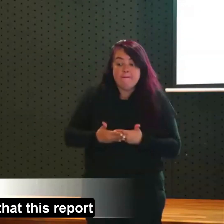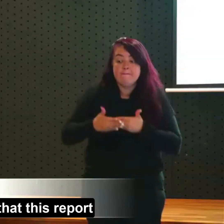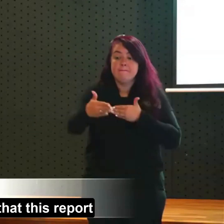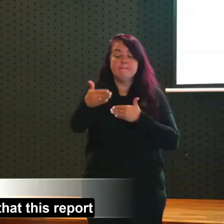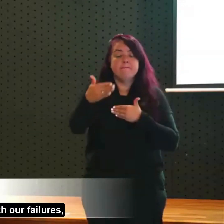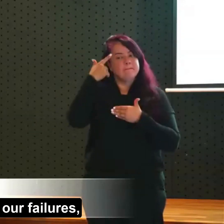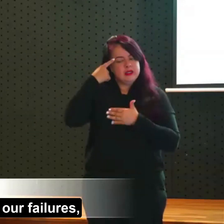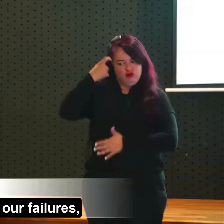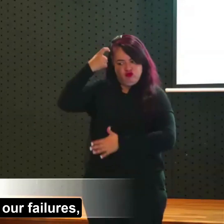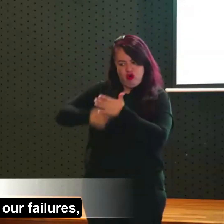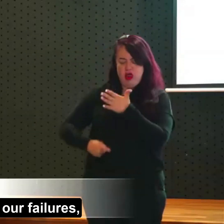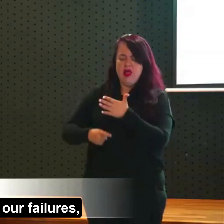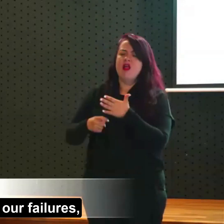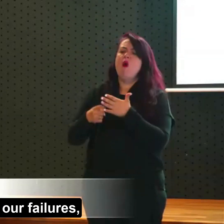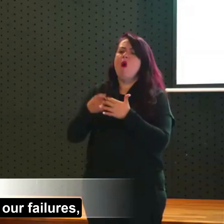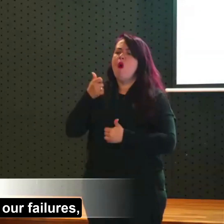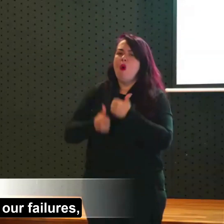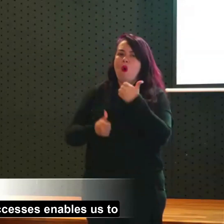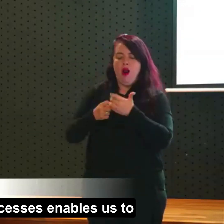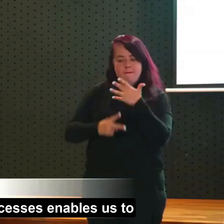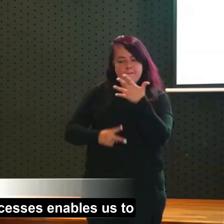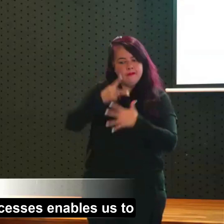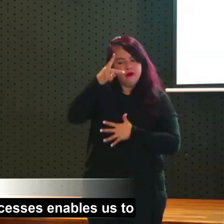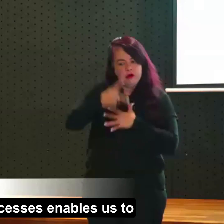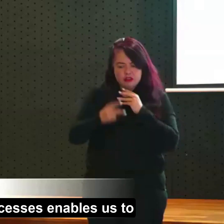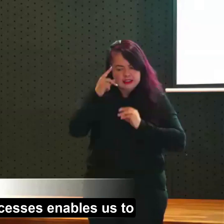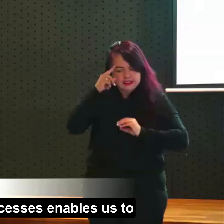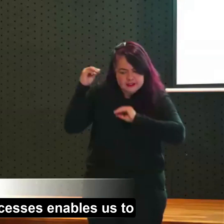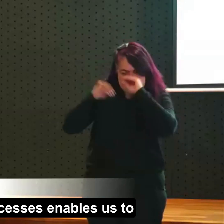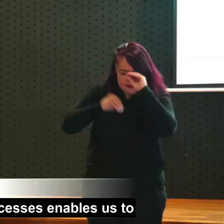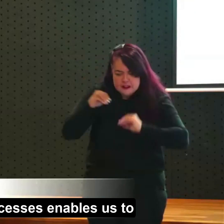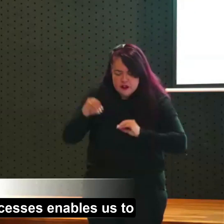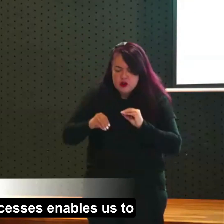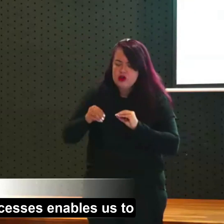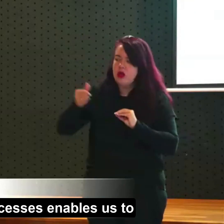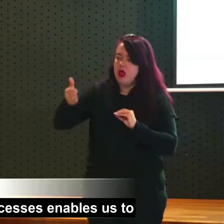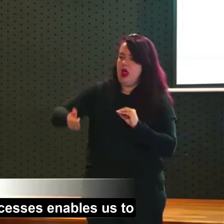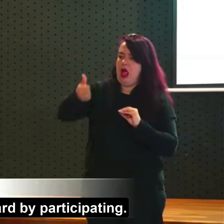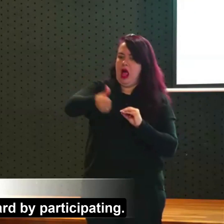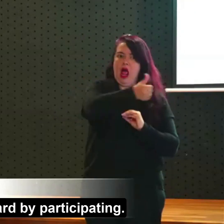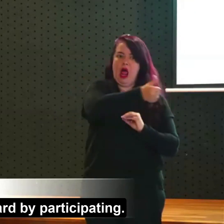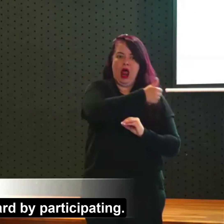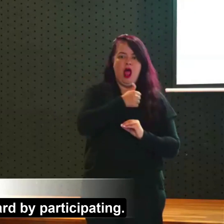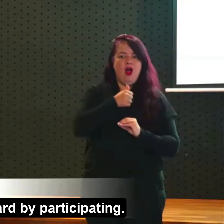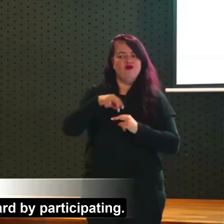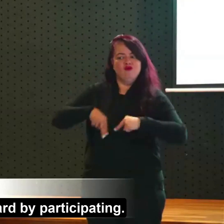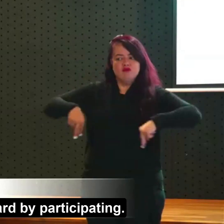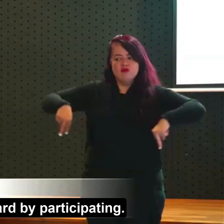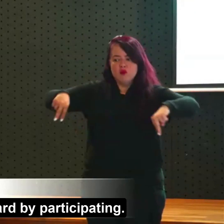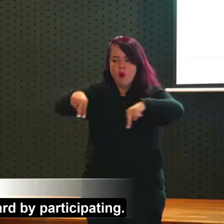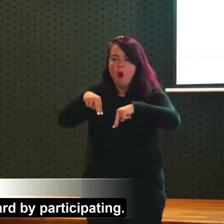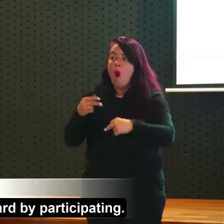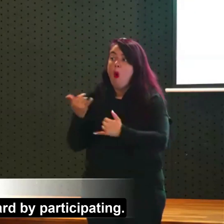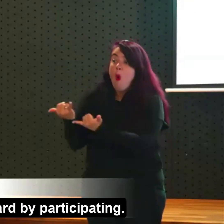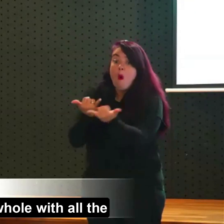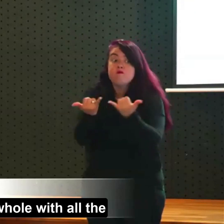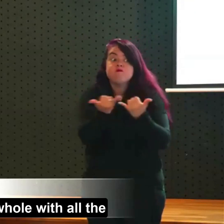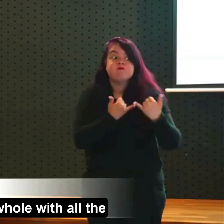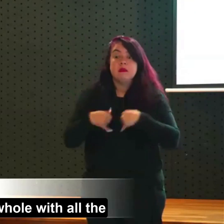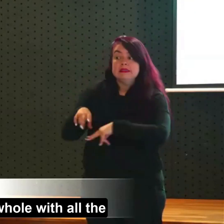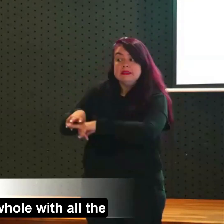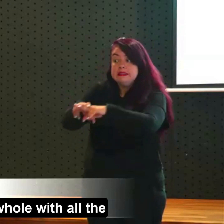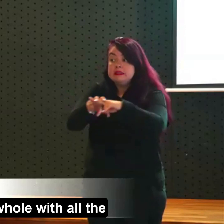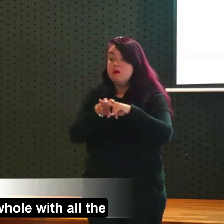this report, with our failures, with our successes, enables us to move forward by